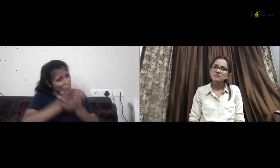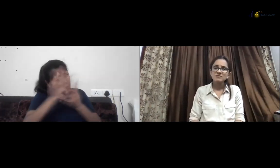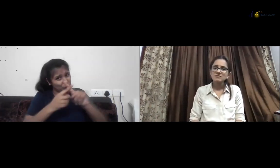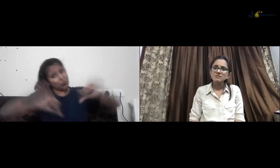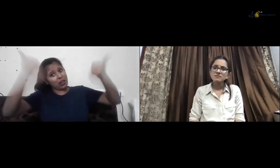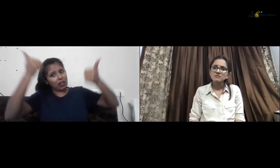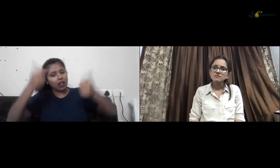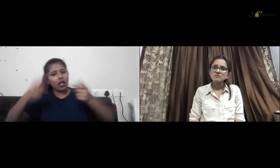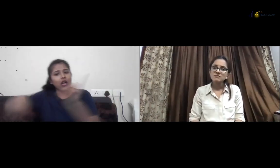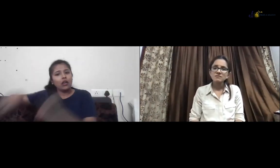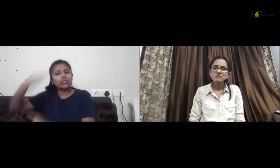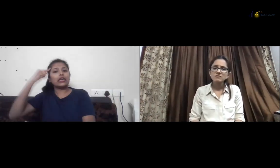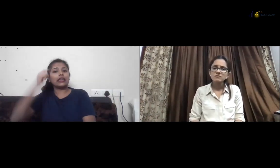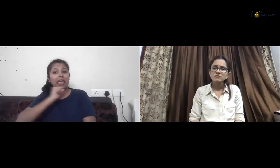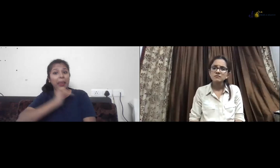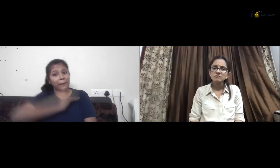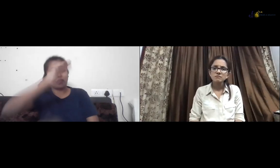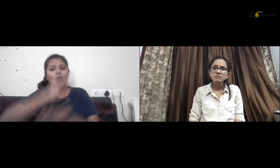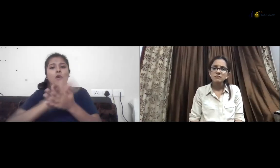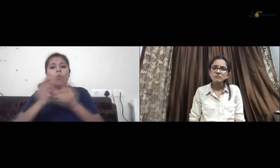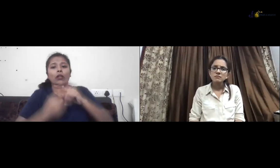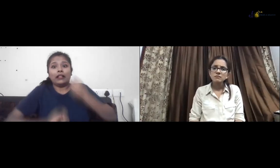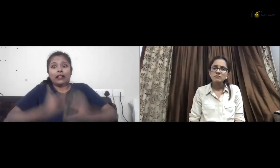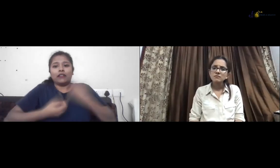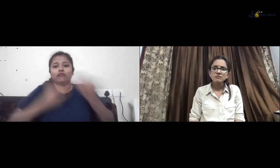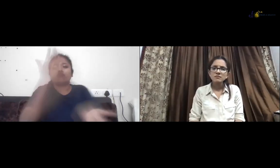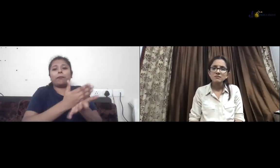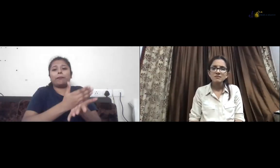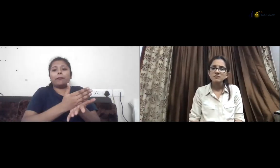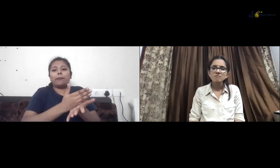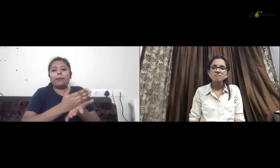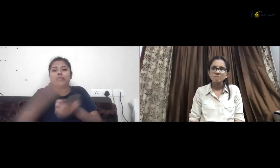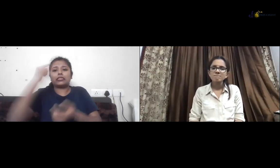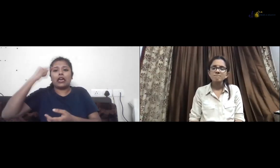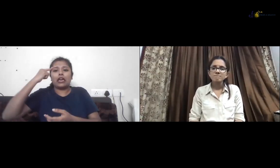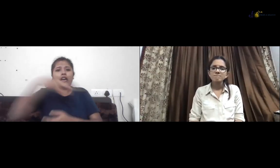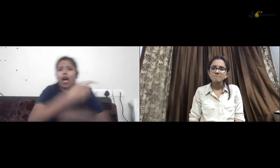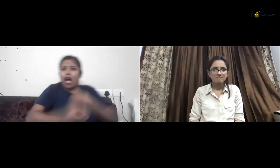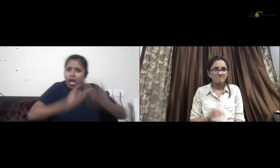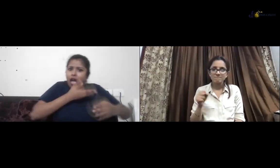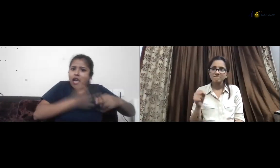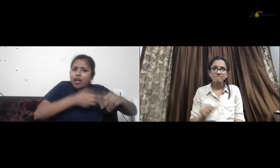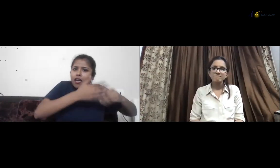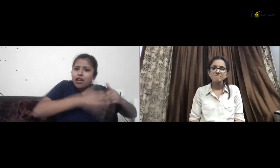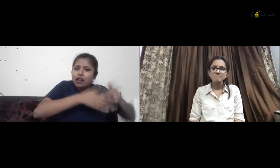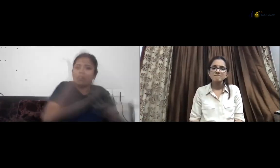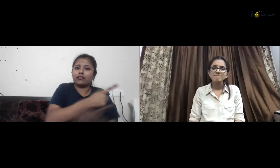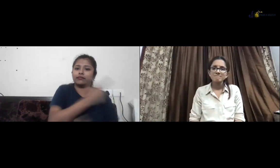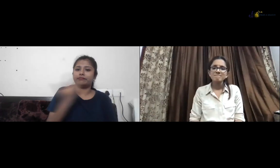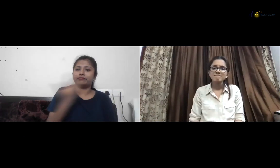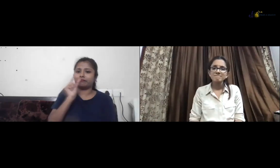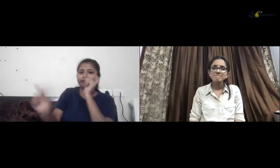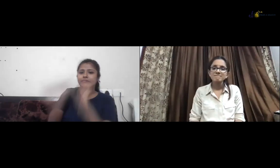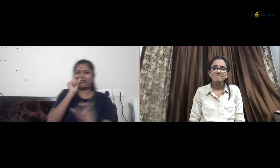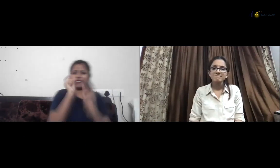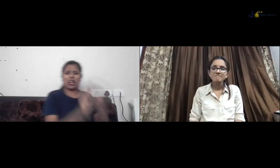woman, now you are having lust? No, this is not the right thing. It means if you are an older woman, you are not allowed to